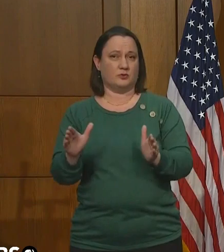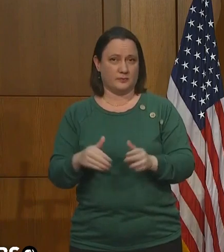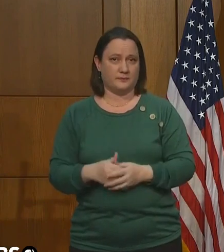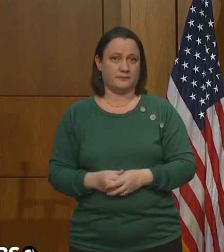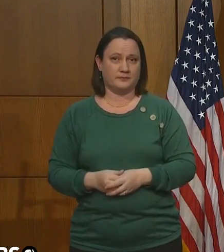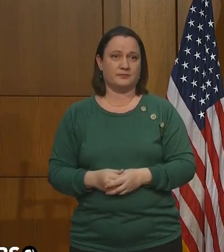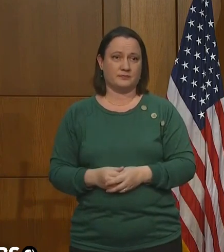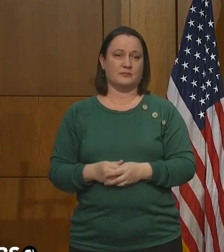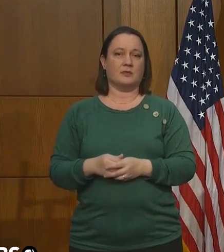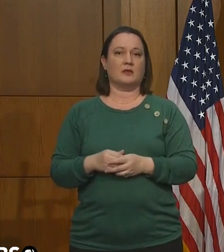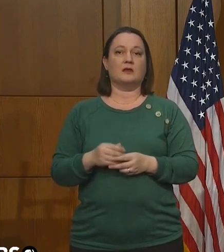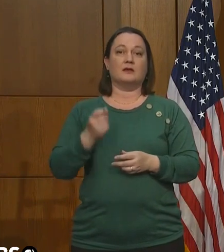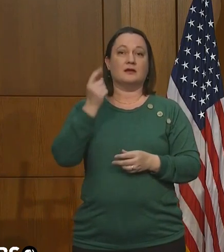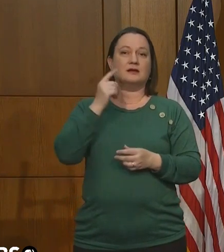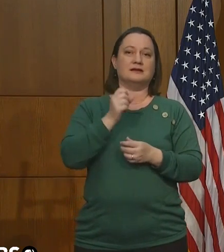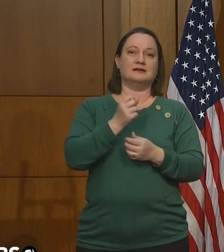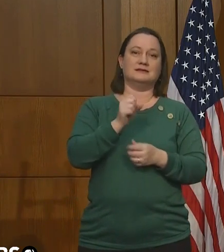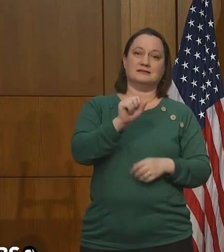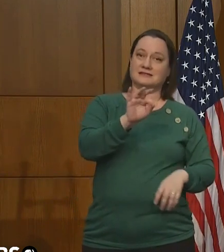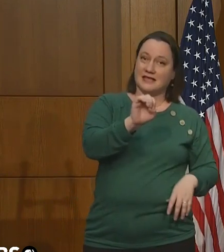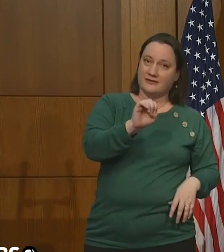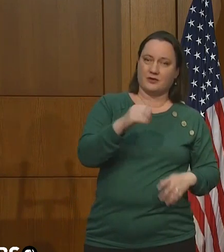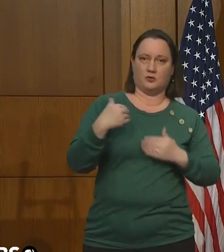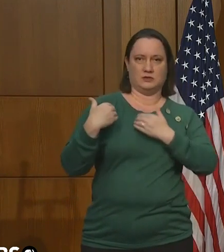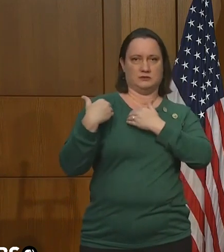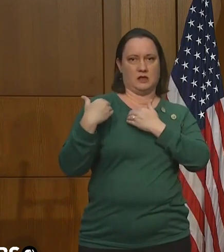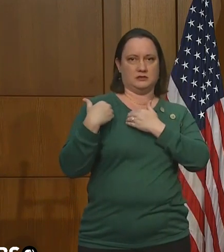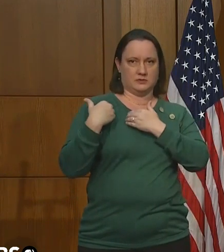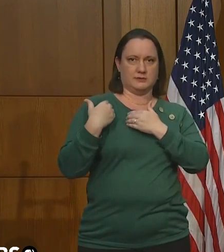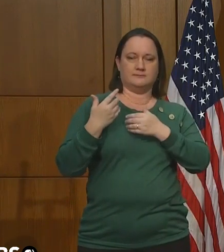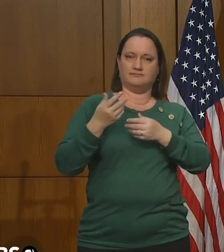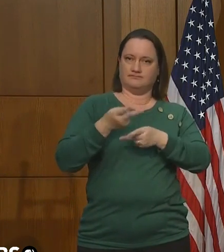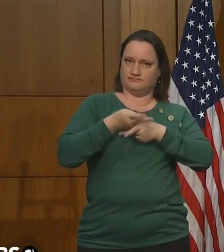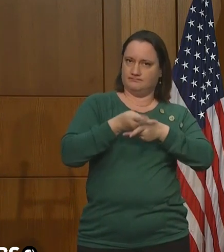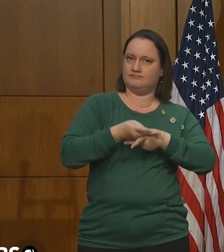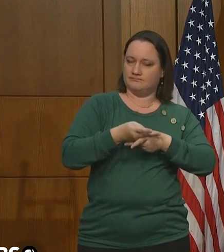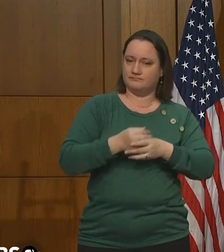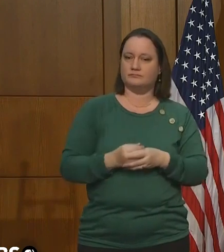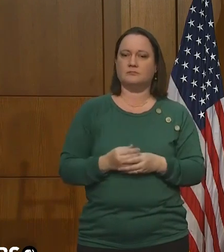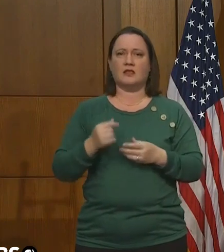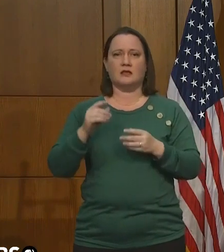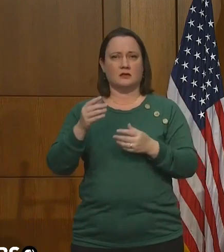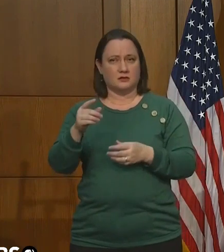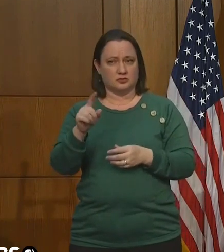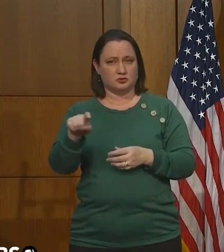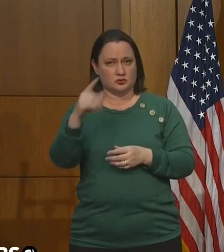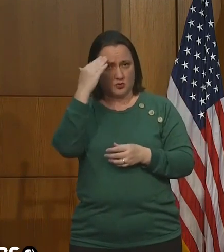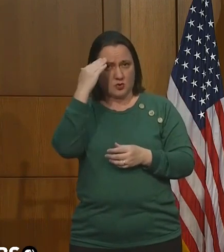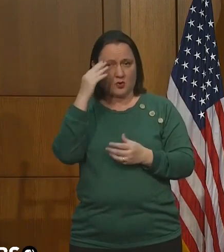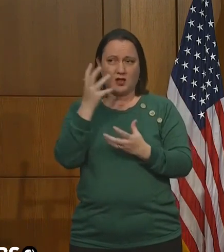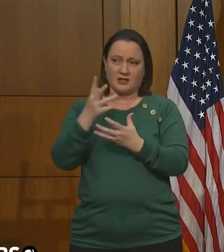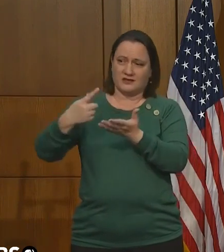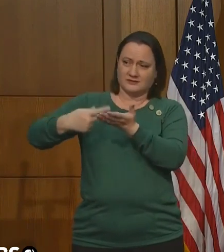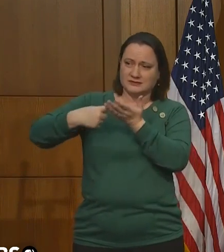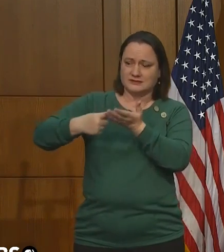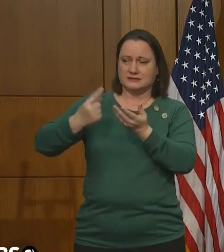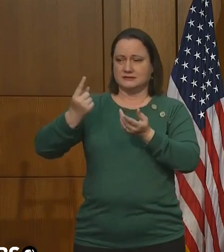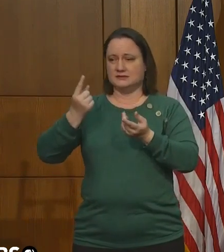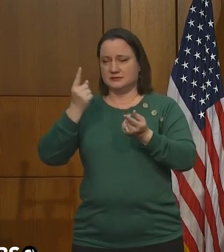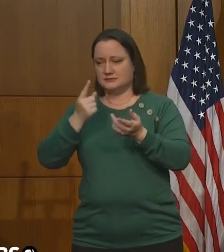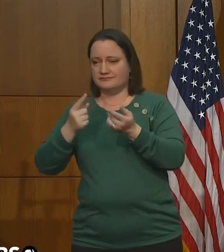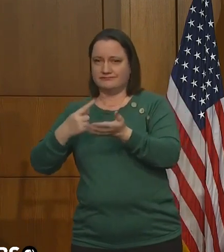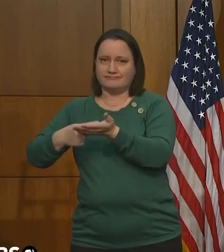back there safely and responsibly. And I just wanted to let you know a lot of discussion, a lot of effort is going into that decision, and I'll